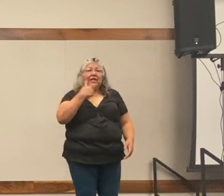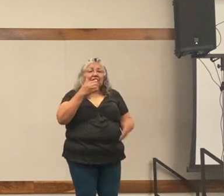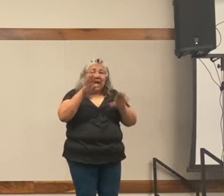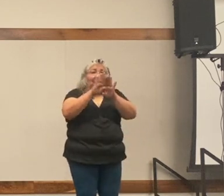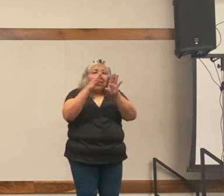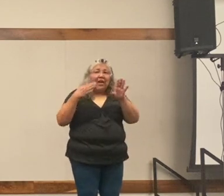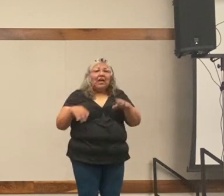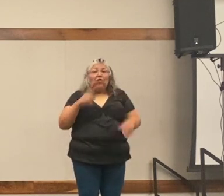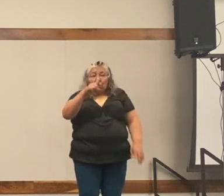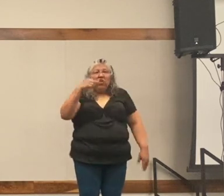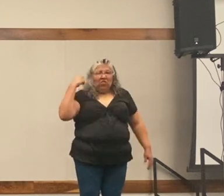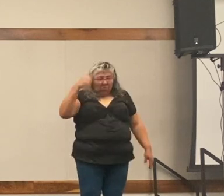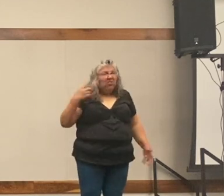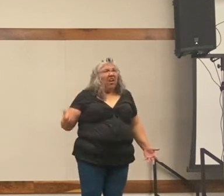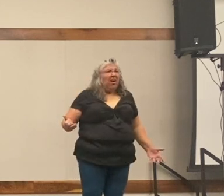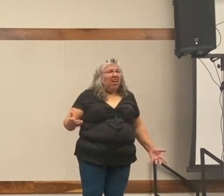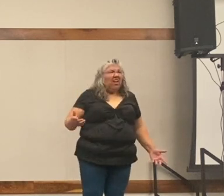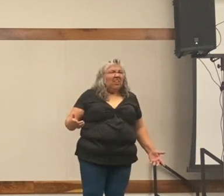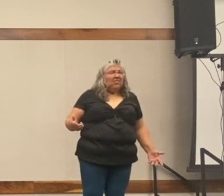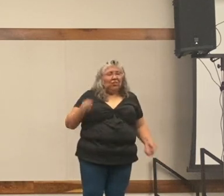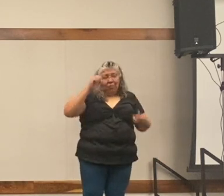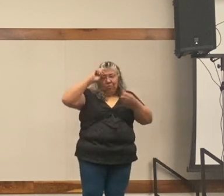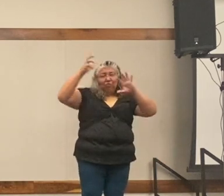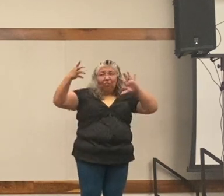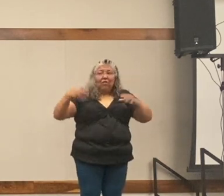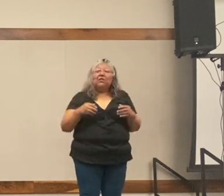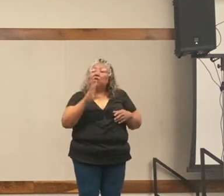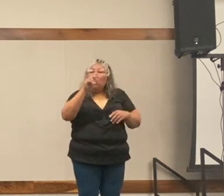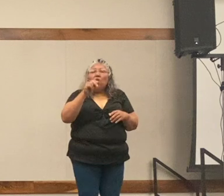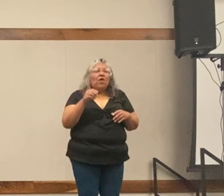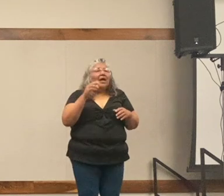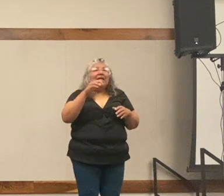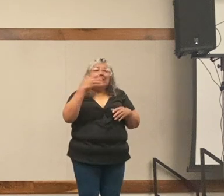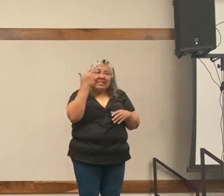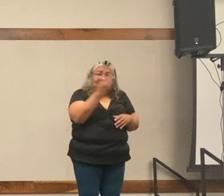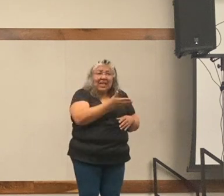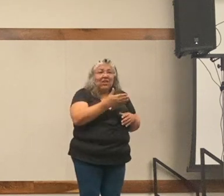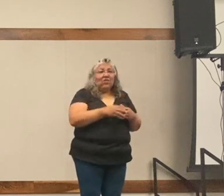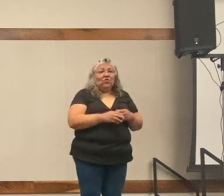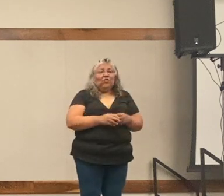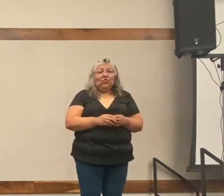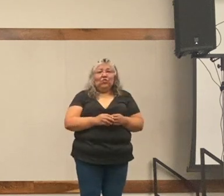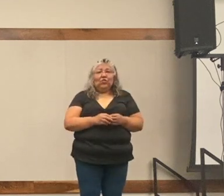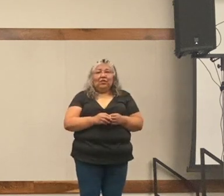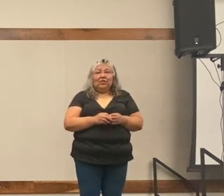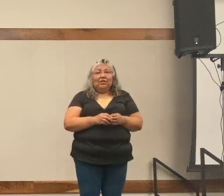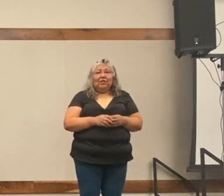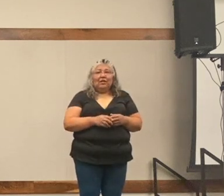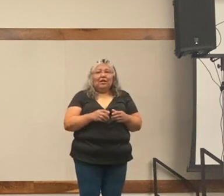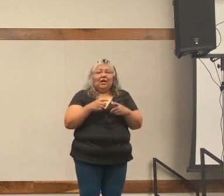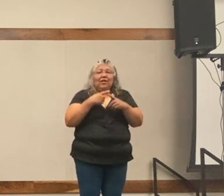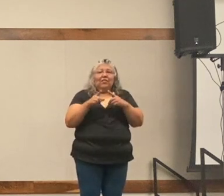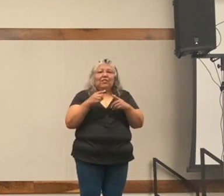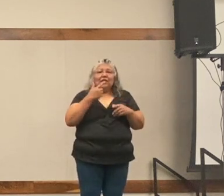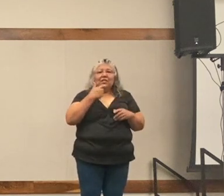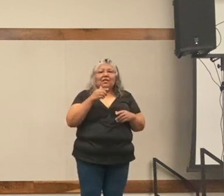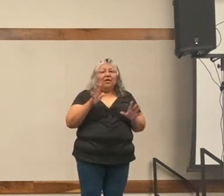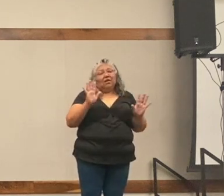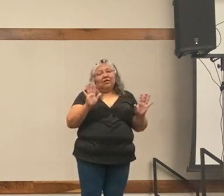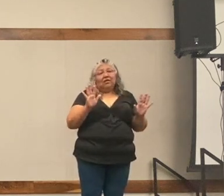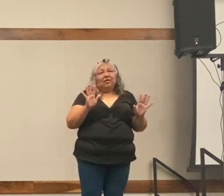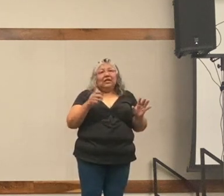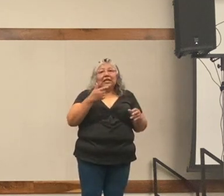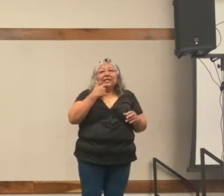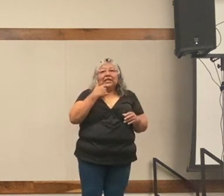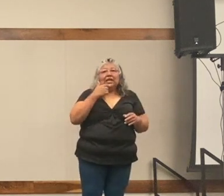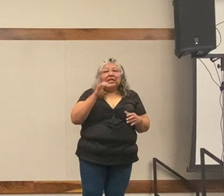like, you're nuts. You're out of your mind. No, I'm telling you, he's there. And they're like, no. And I don't know. It says